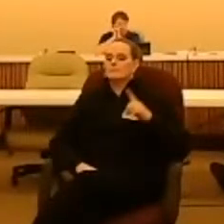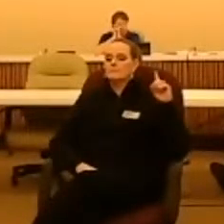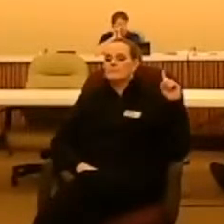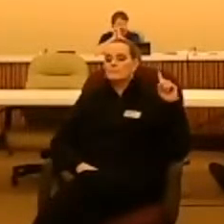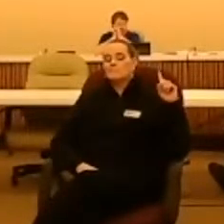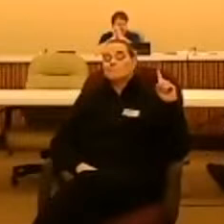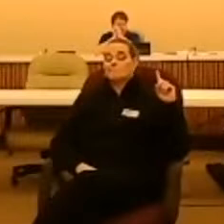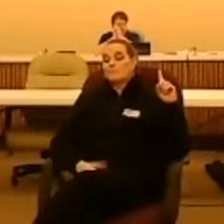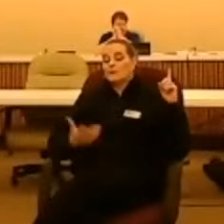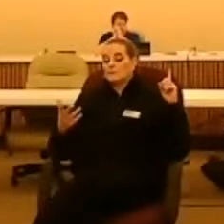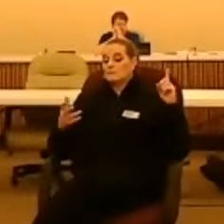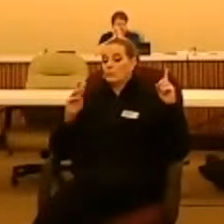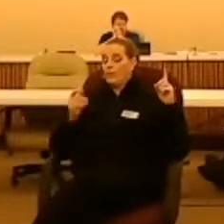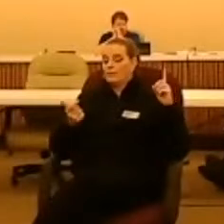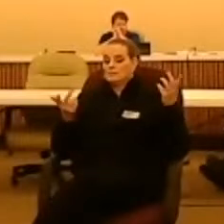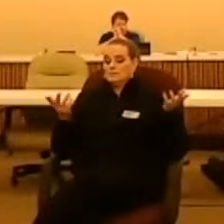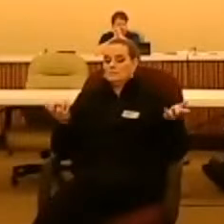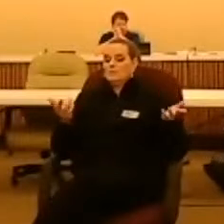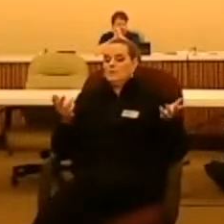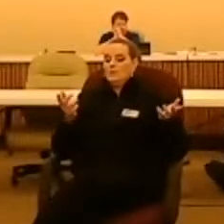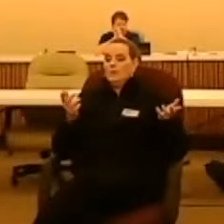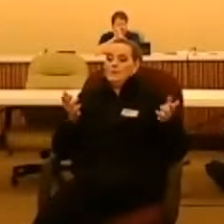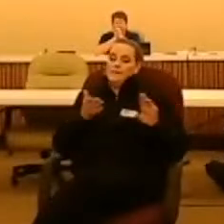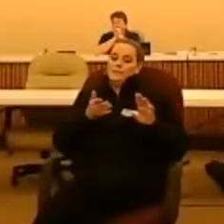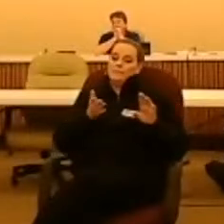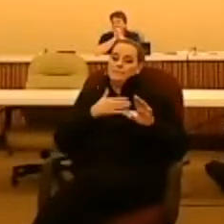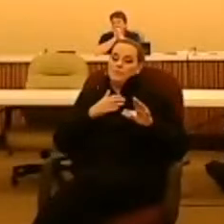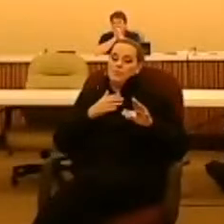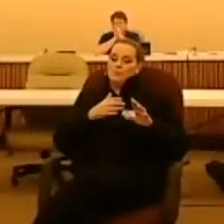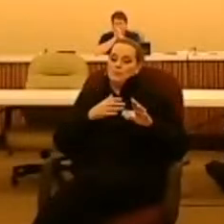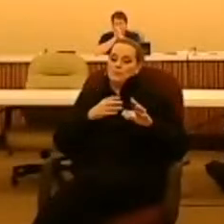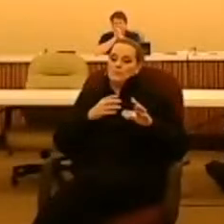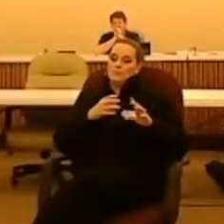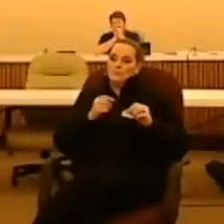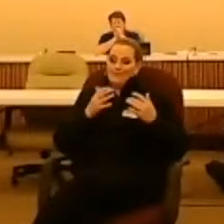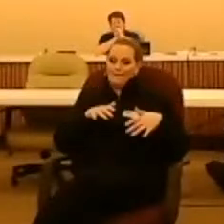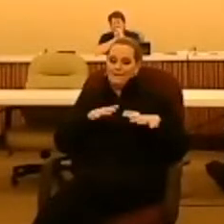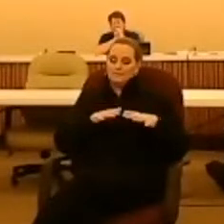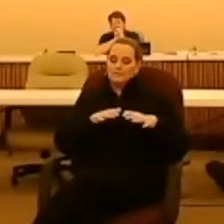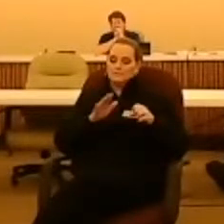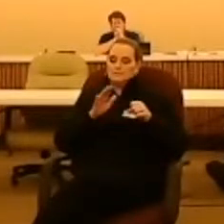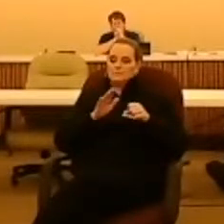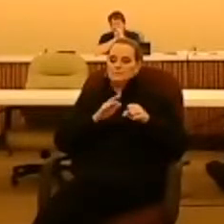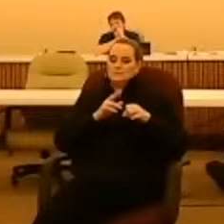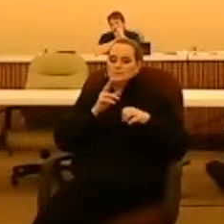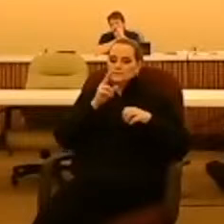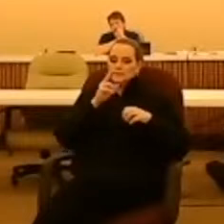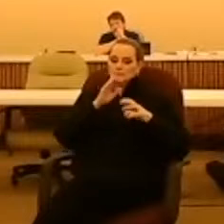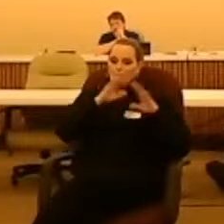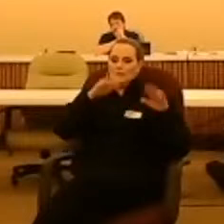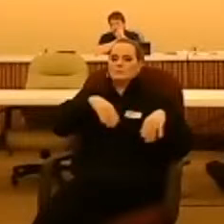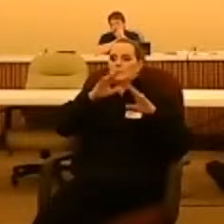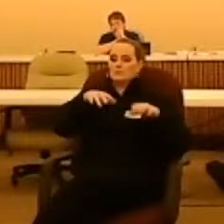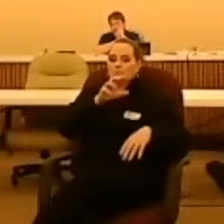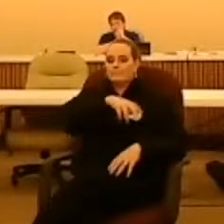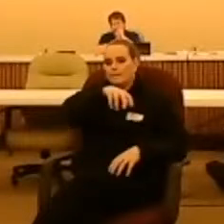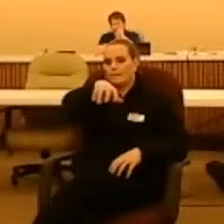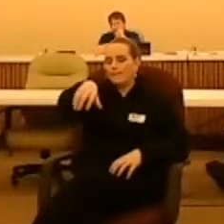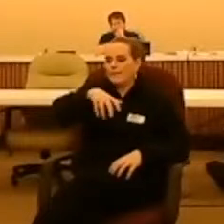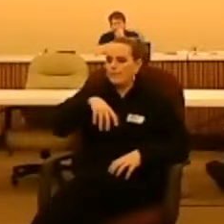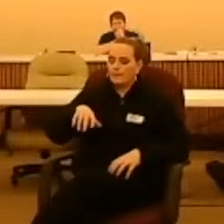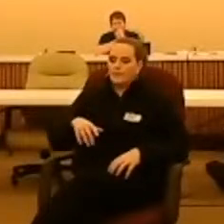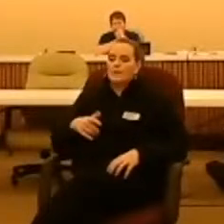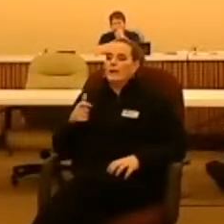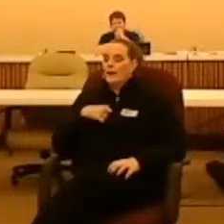Well, where that land was is now full of houses. And if you want to go and try to evict all those